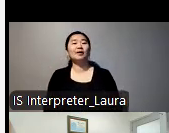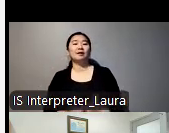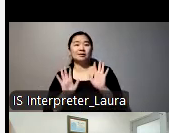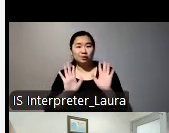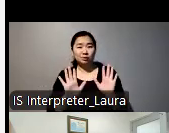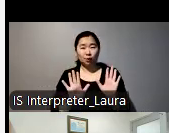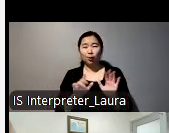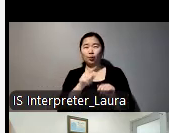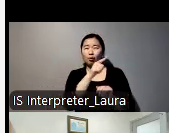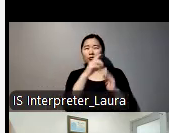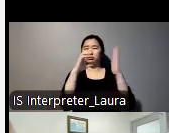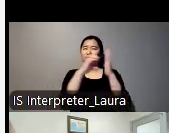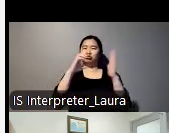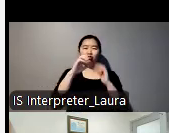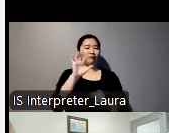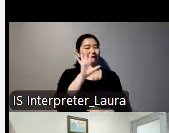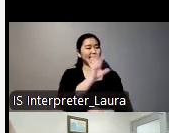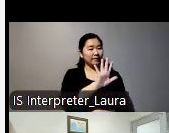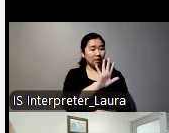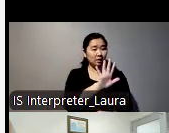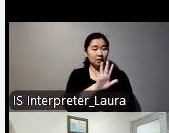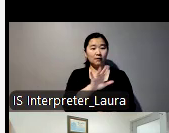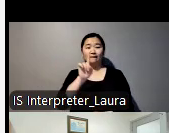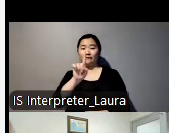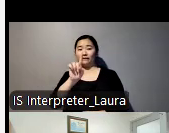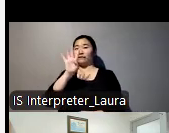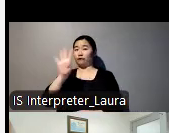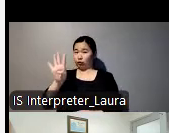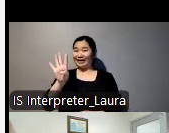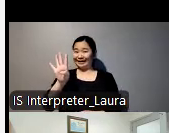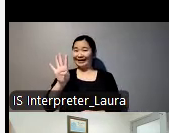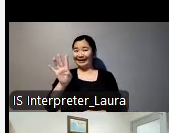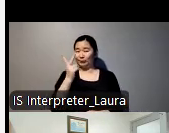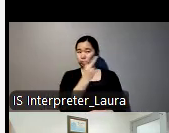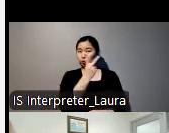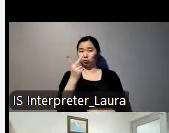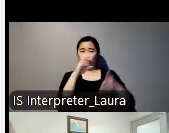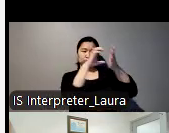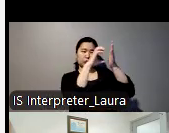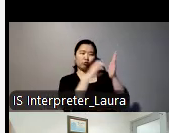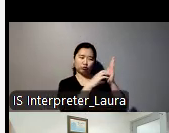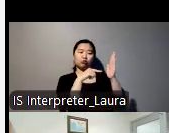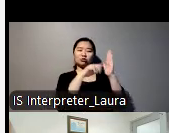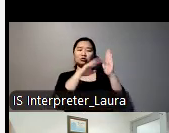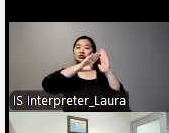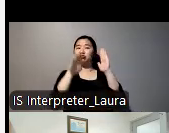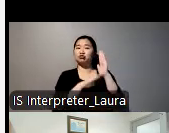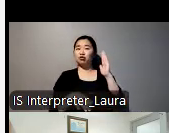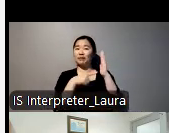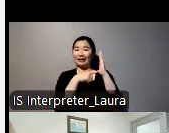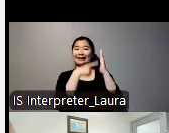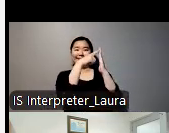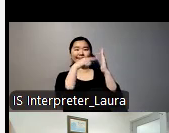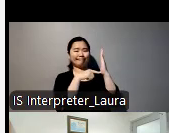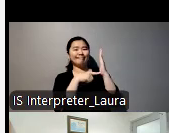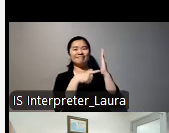capacity breaches Article 12 of the CRPD. But mental health law